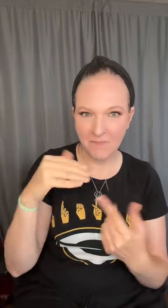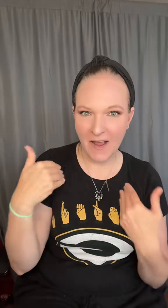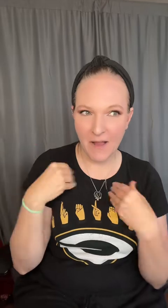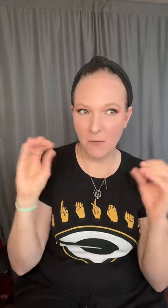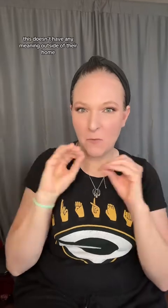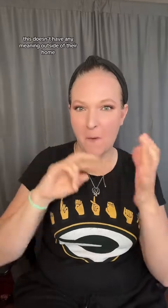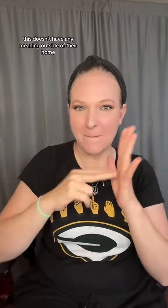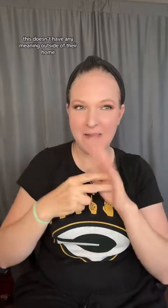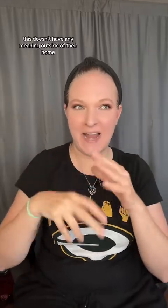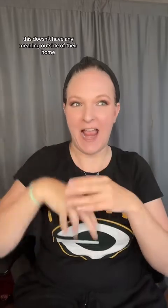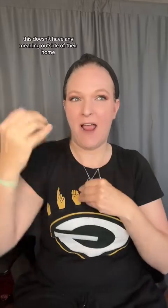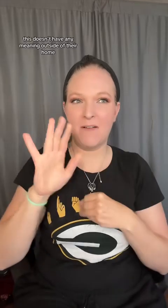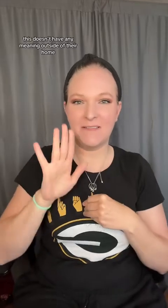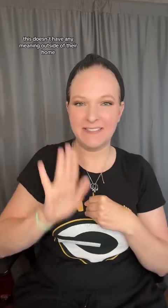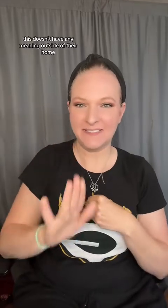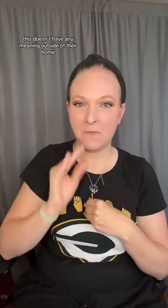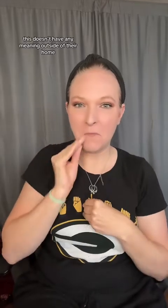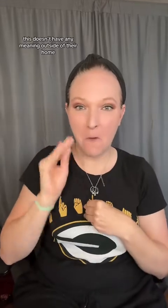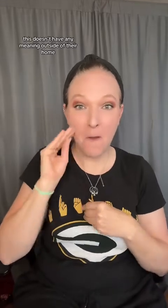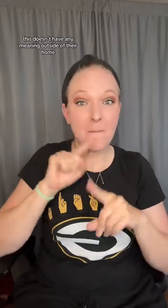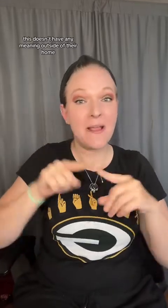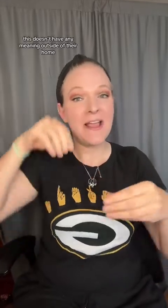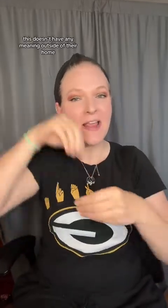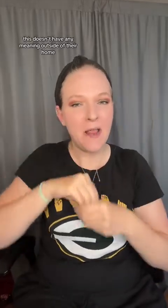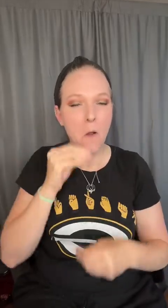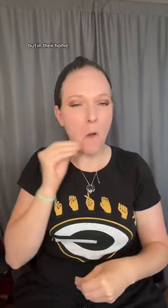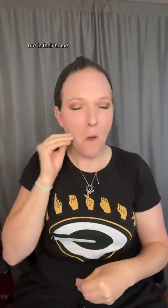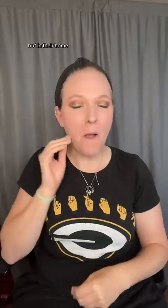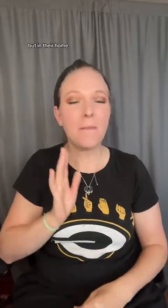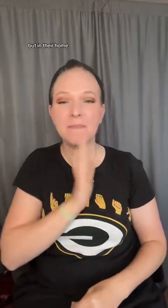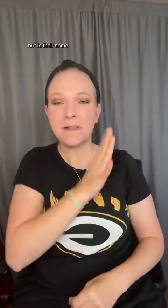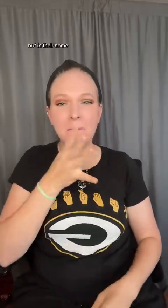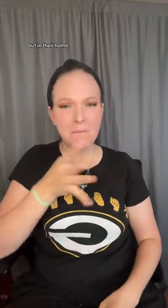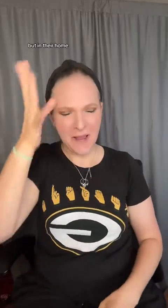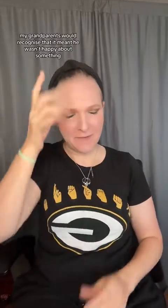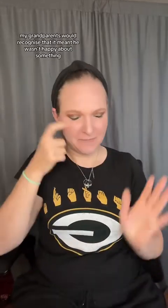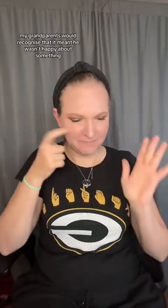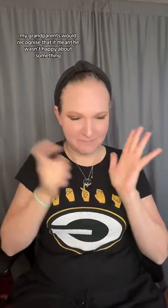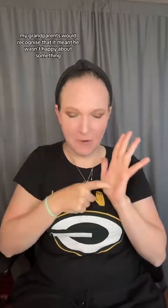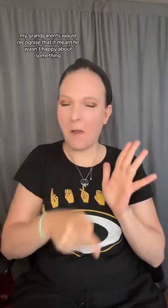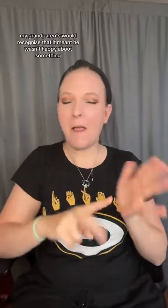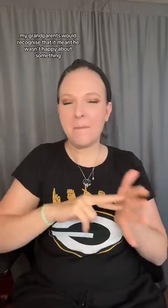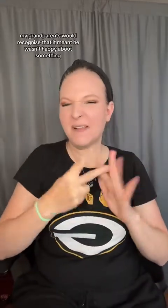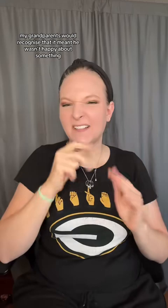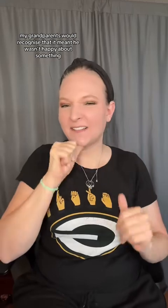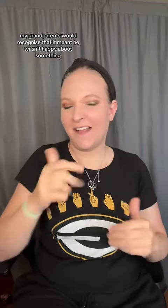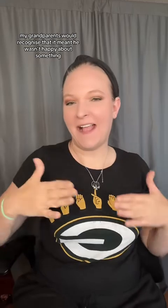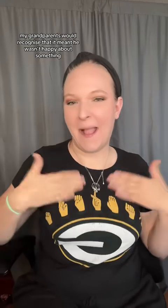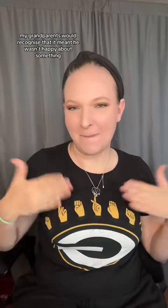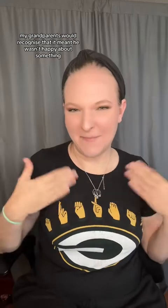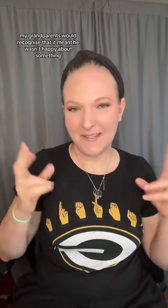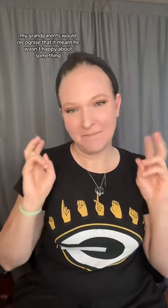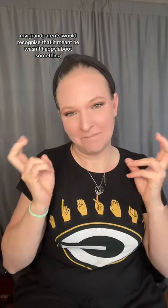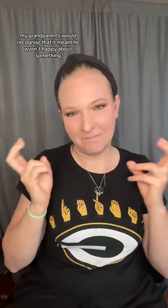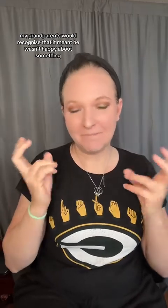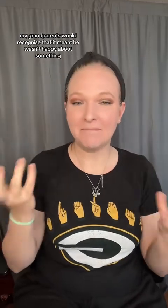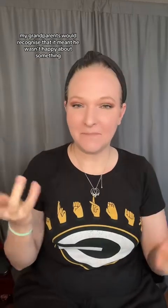This doesn't have any meaning outside of their home. But in their home, my grandparents would recognize that it meant he wasn't happy about